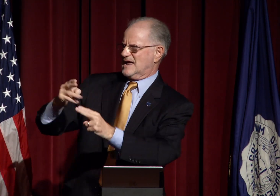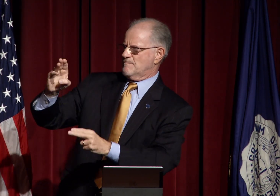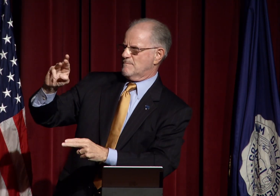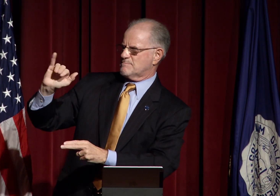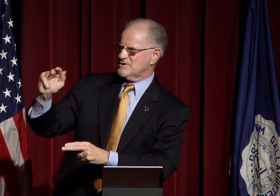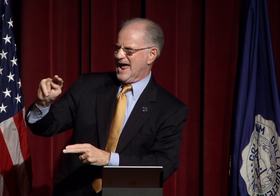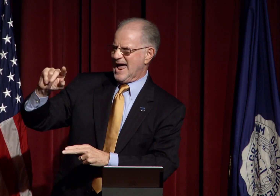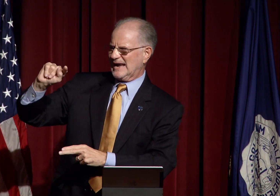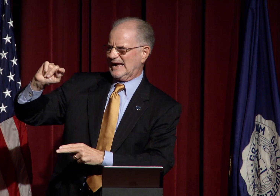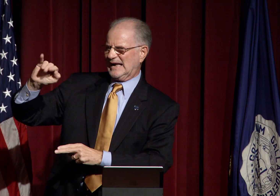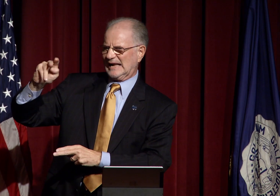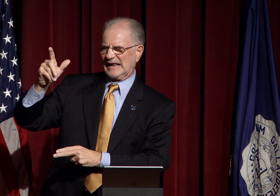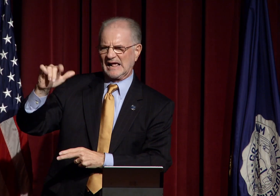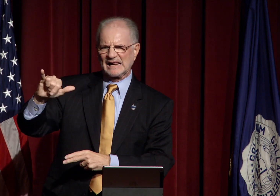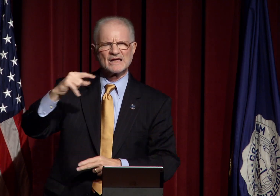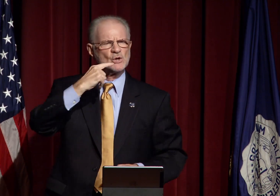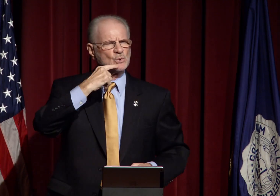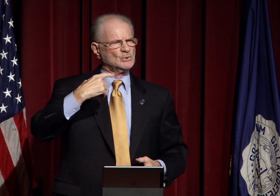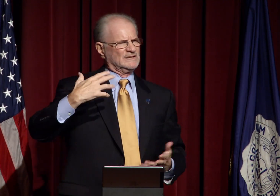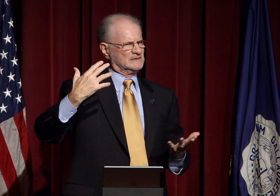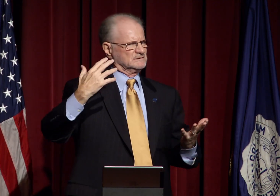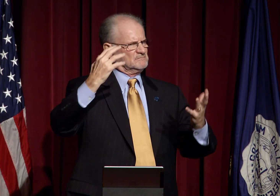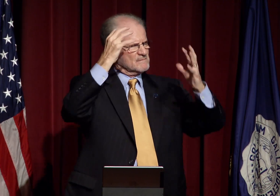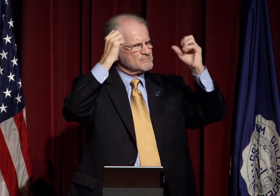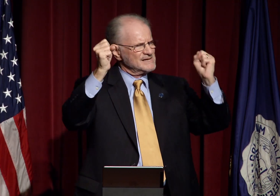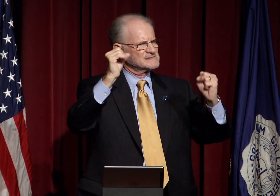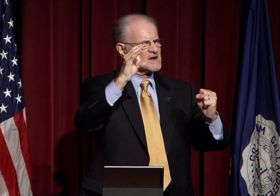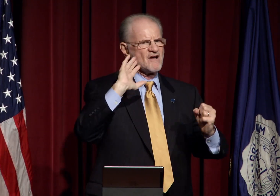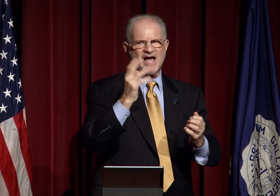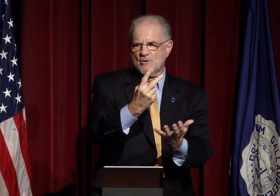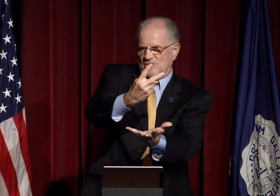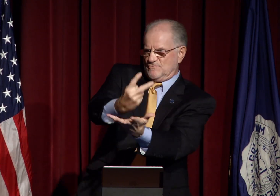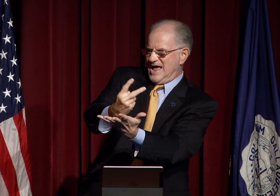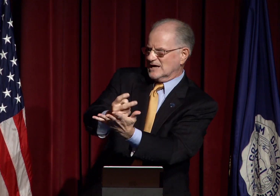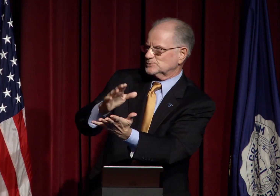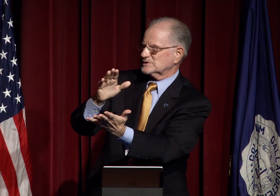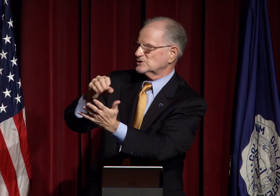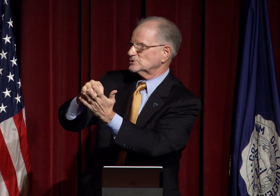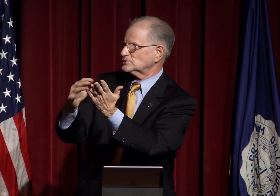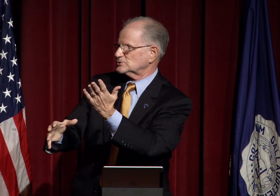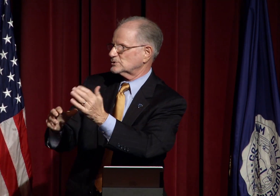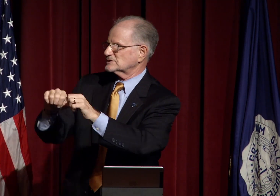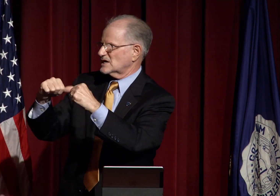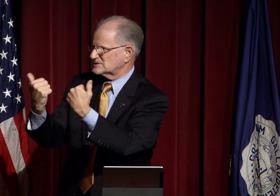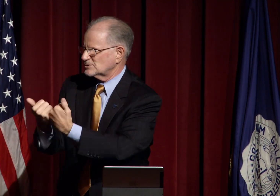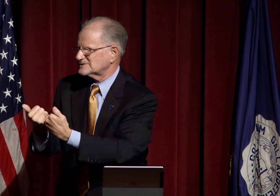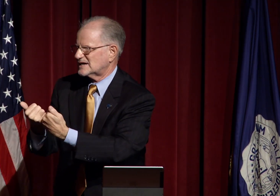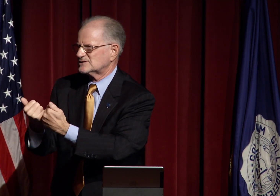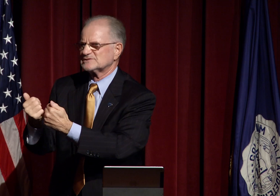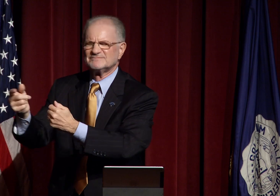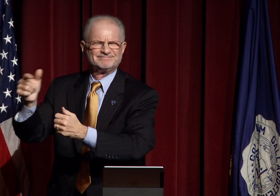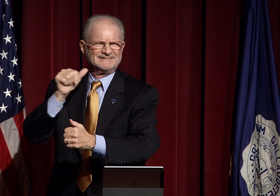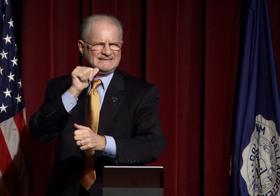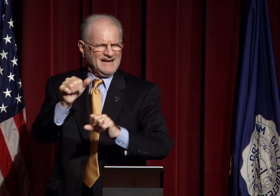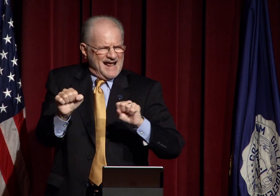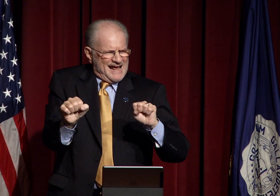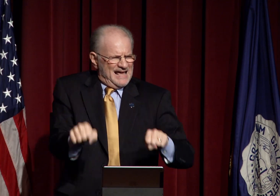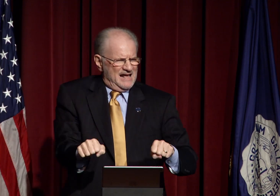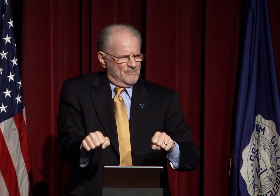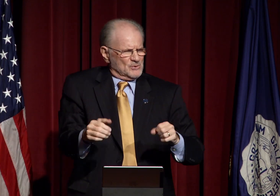the community leaders was unable to be with us today, Mr. Brian Tingley, a graduate student, president of the Graduate